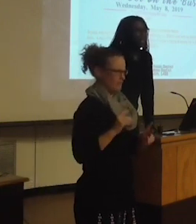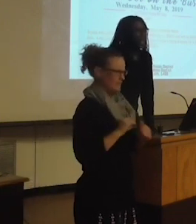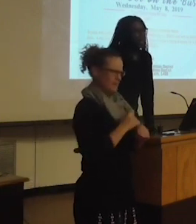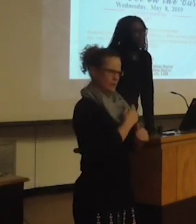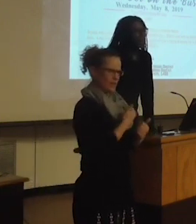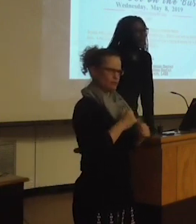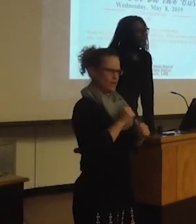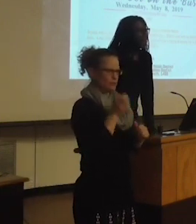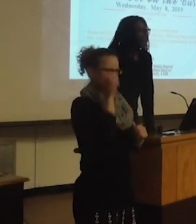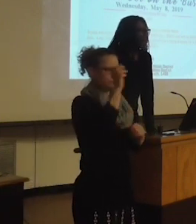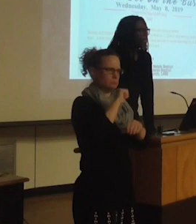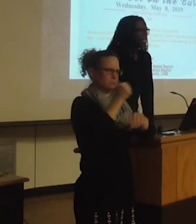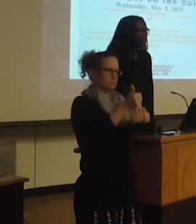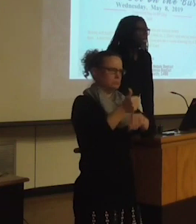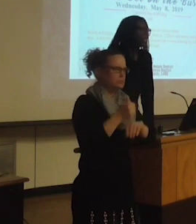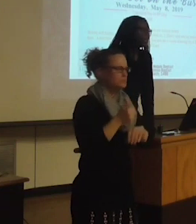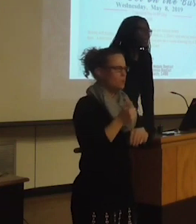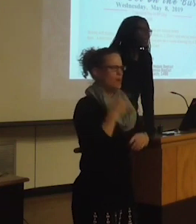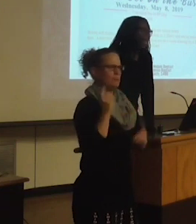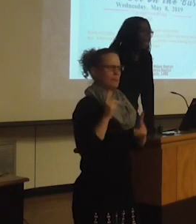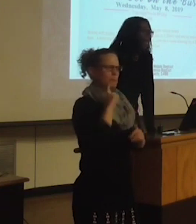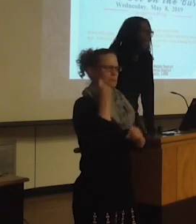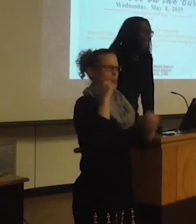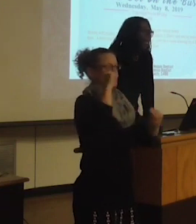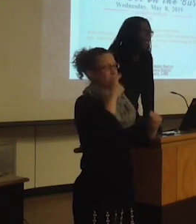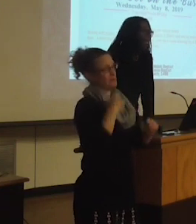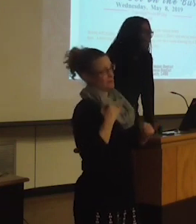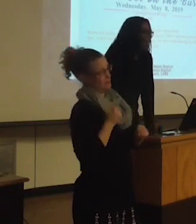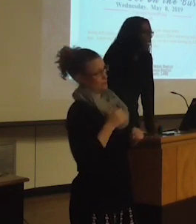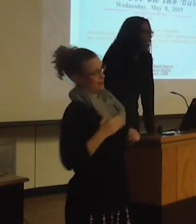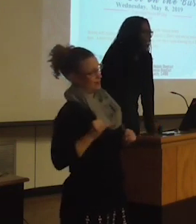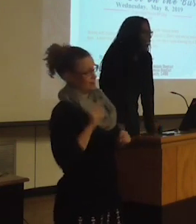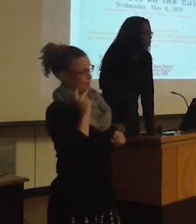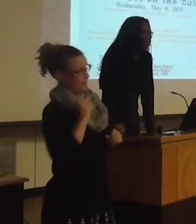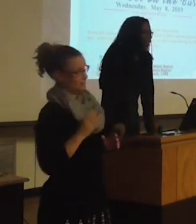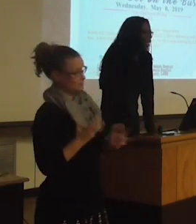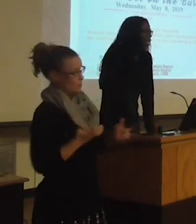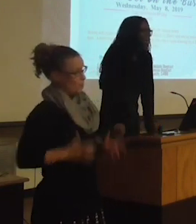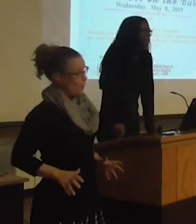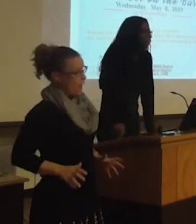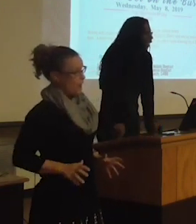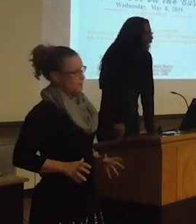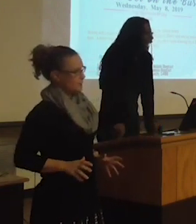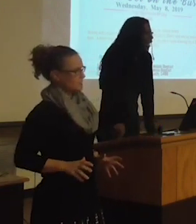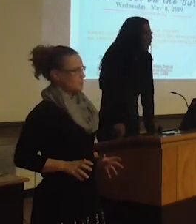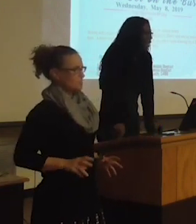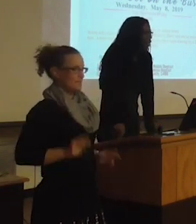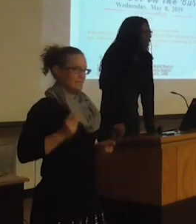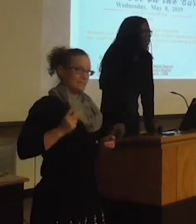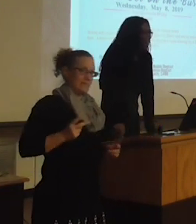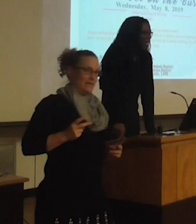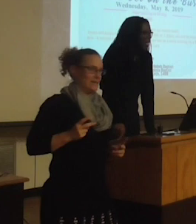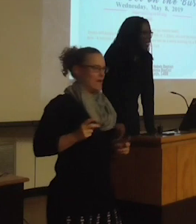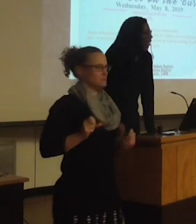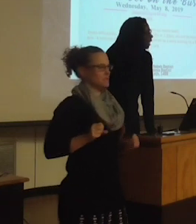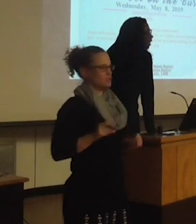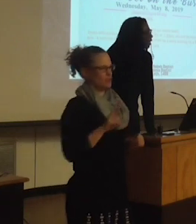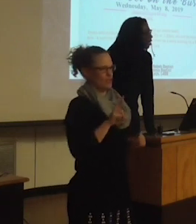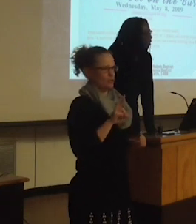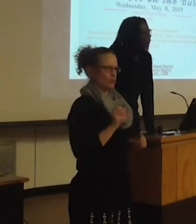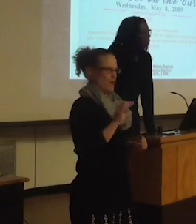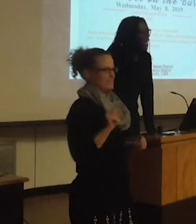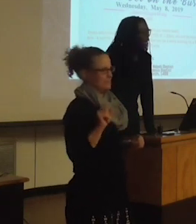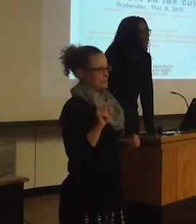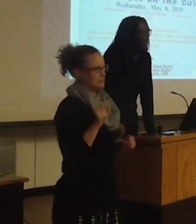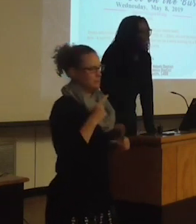do? We have black people come and protest because if there's anything the politicians don't want, it's to be looked at as potentially racist. That's